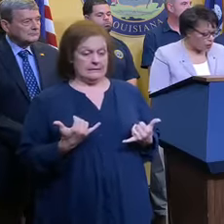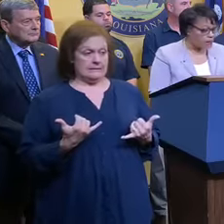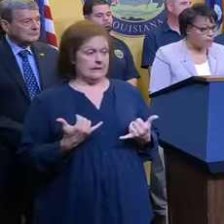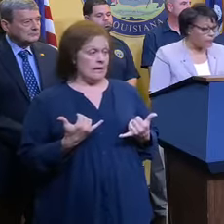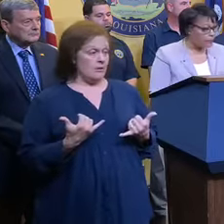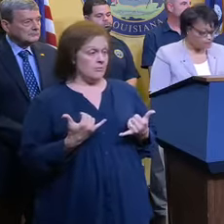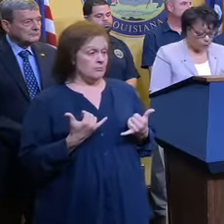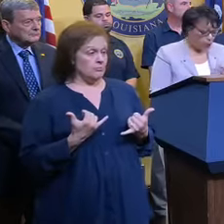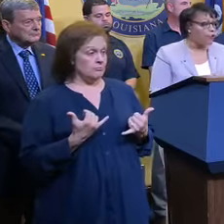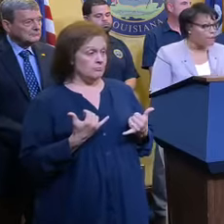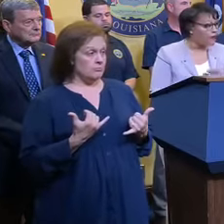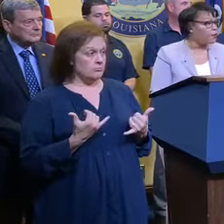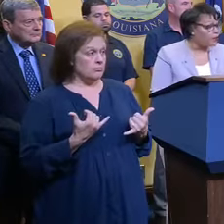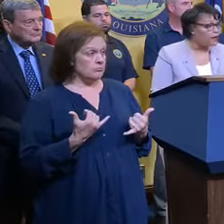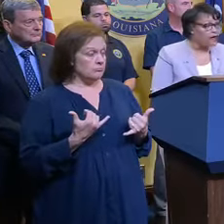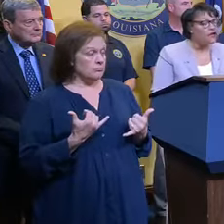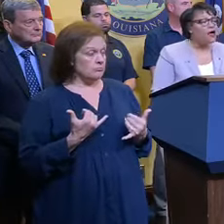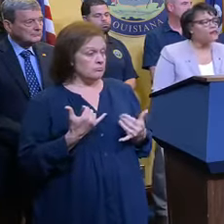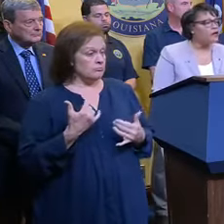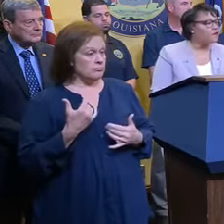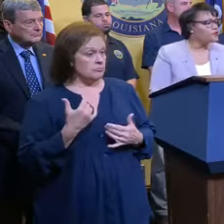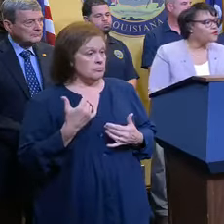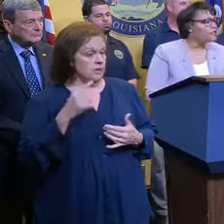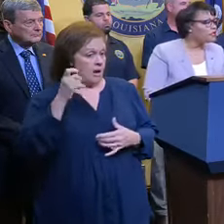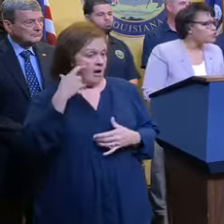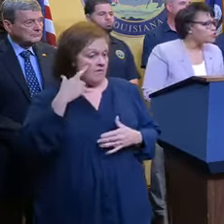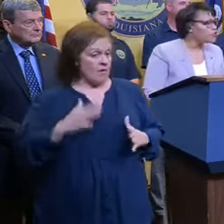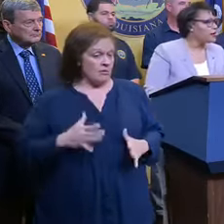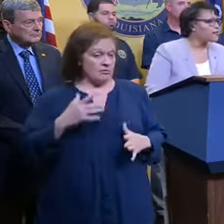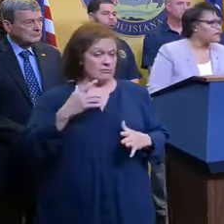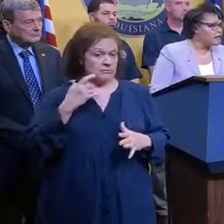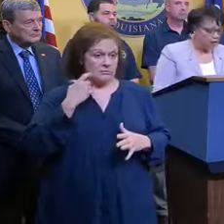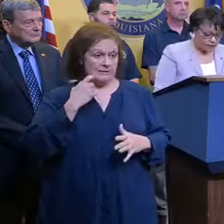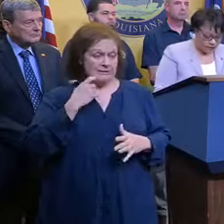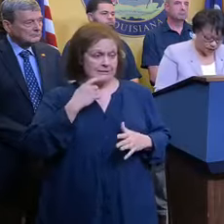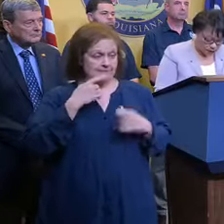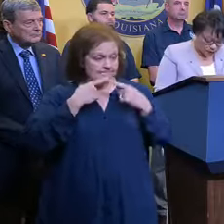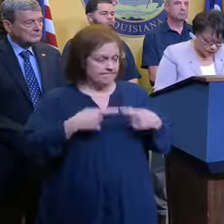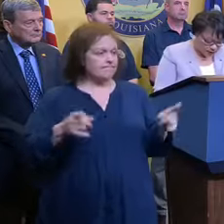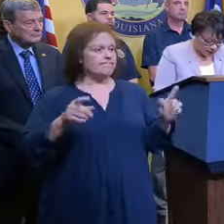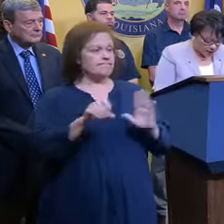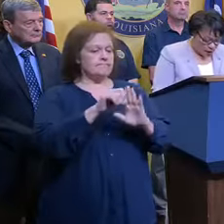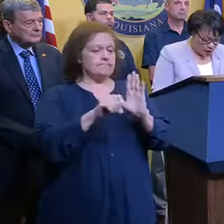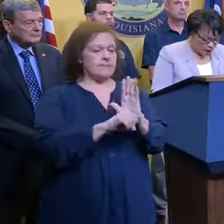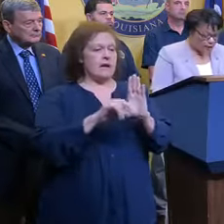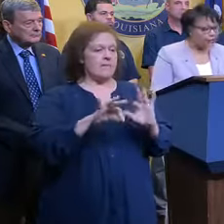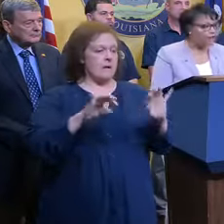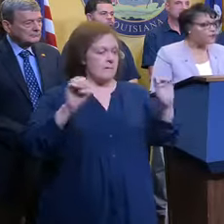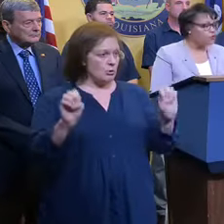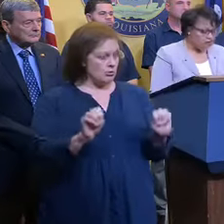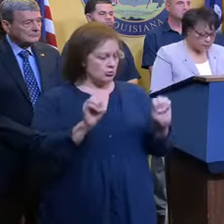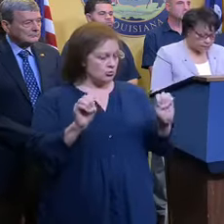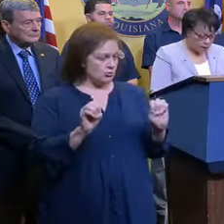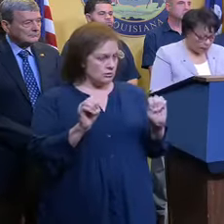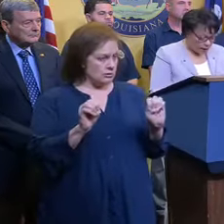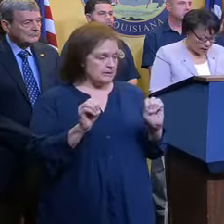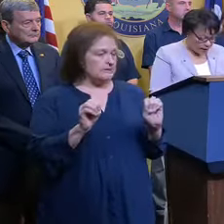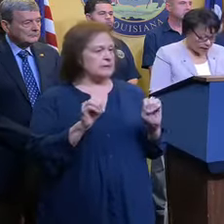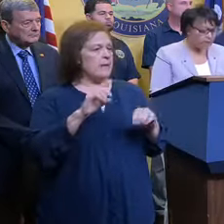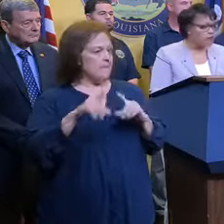were made aware of, the governor did issue a state of an emergency relative to